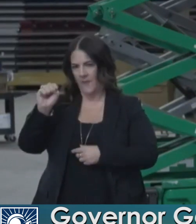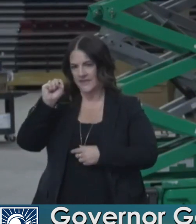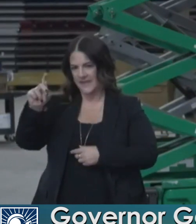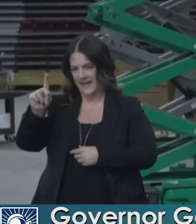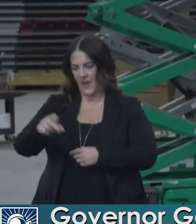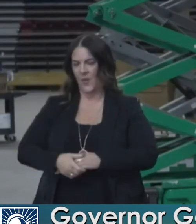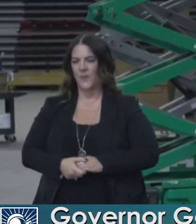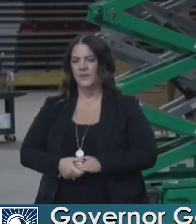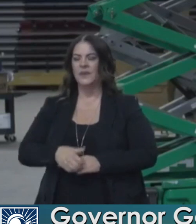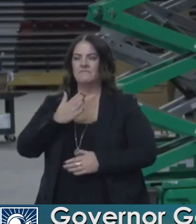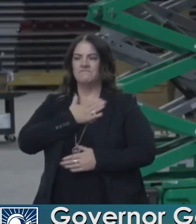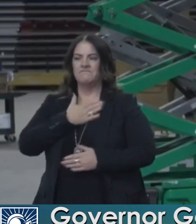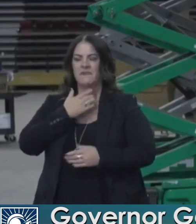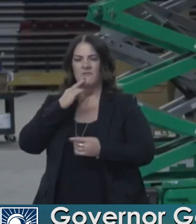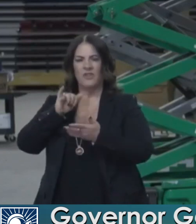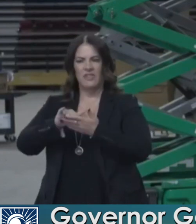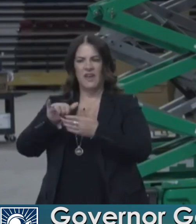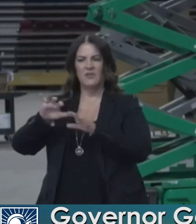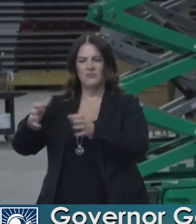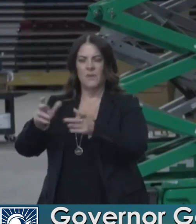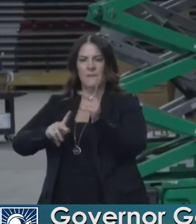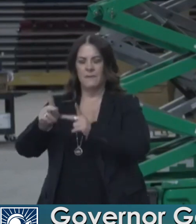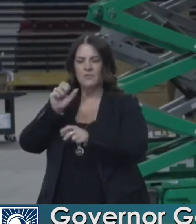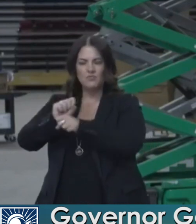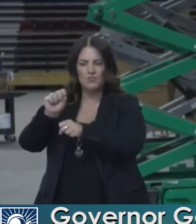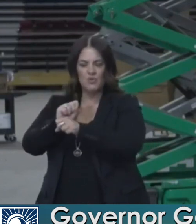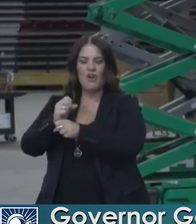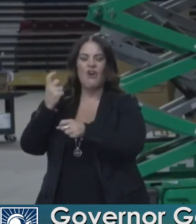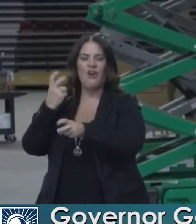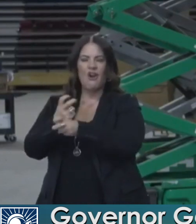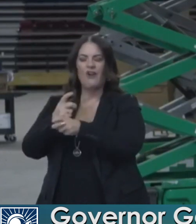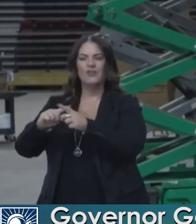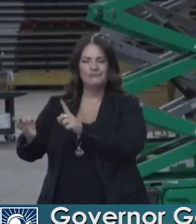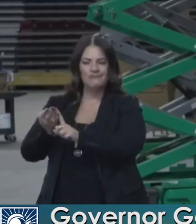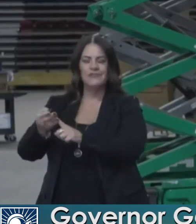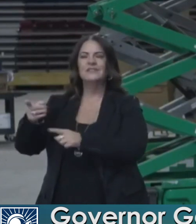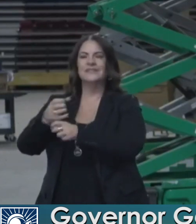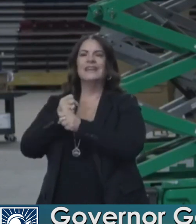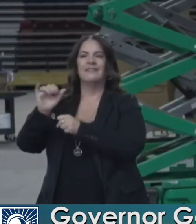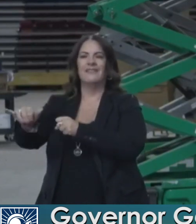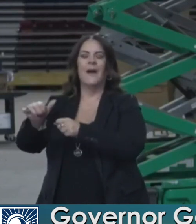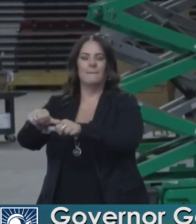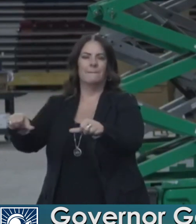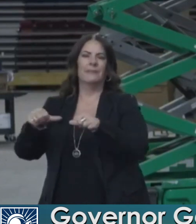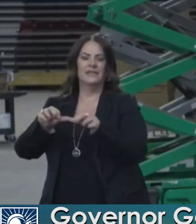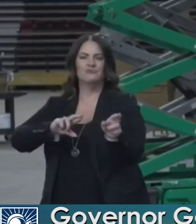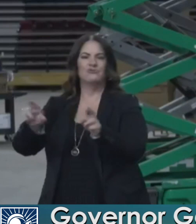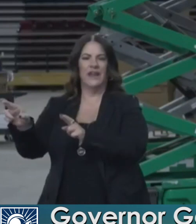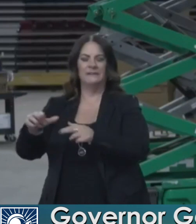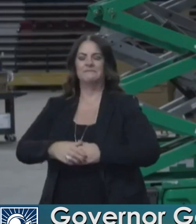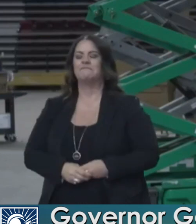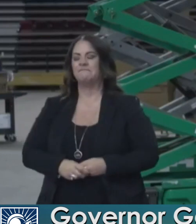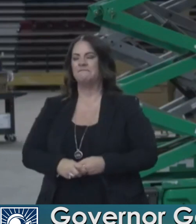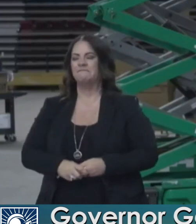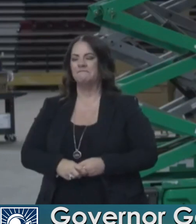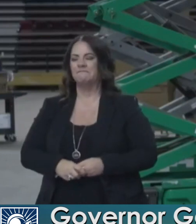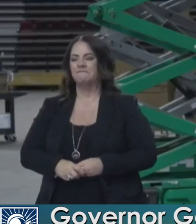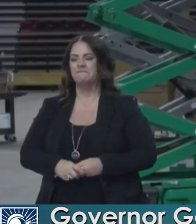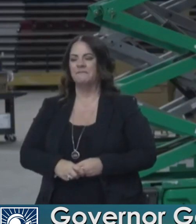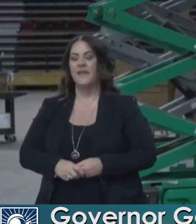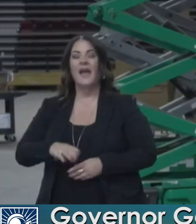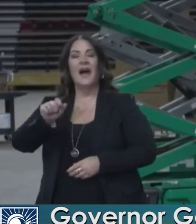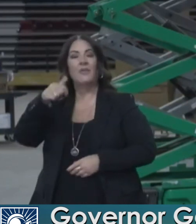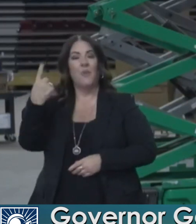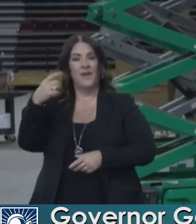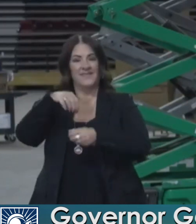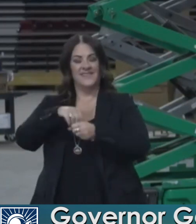and finding an appropriate site for that. Nathan Fletcher, supervisor, and others that were doing that over the weekend. And then a site in